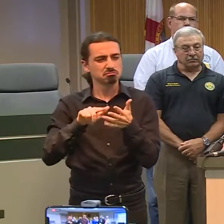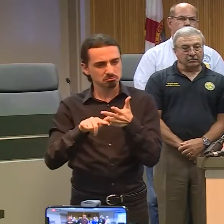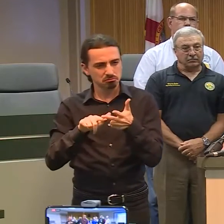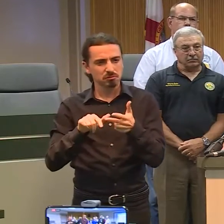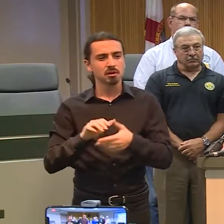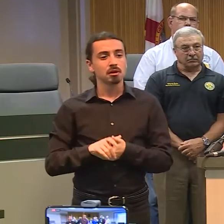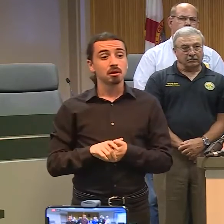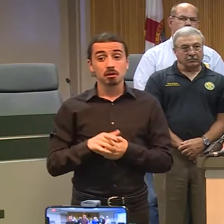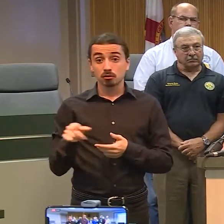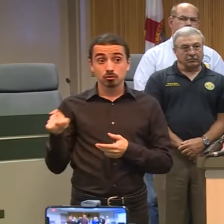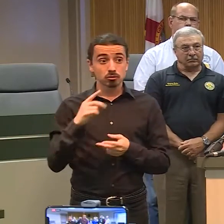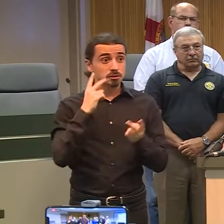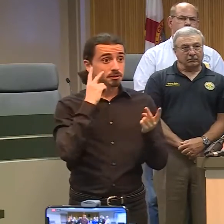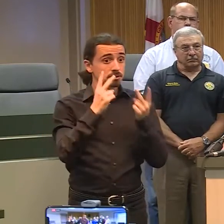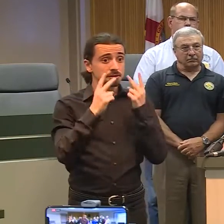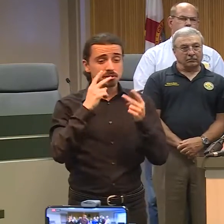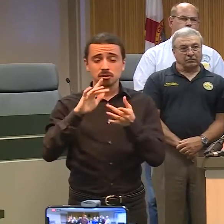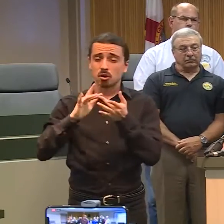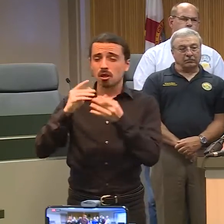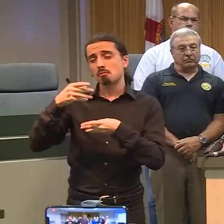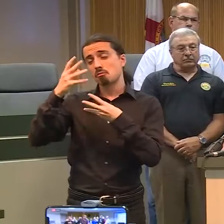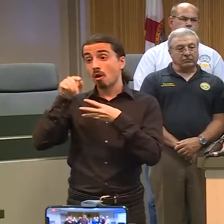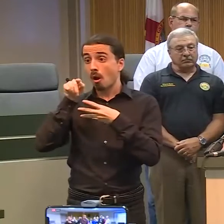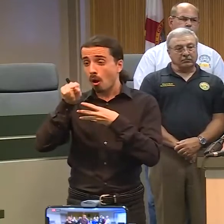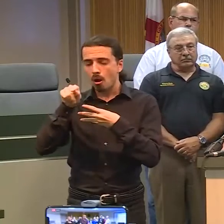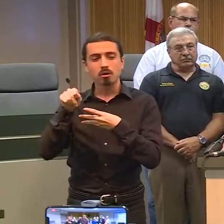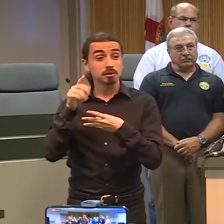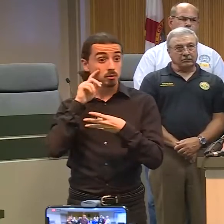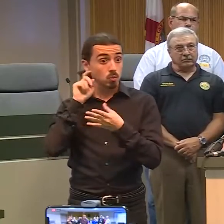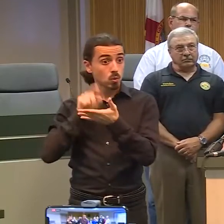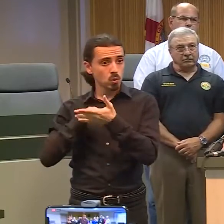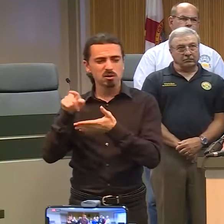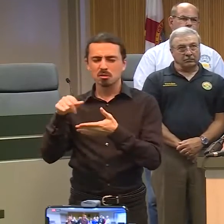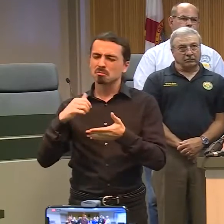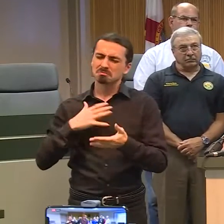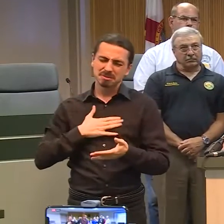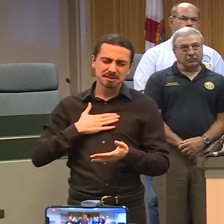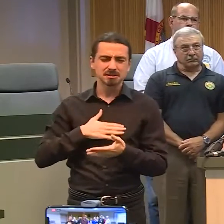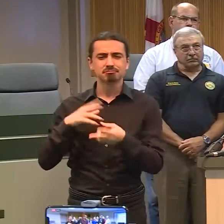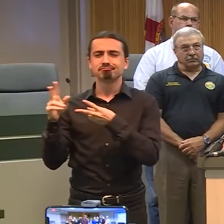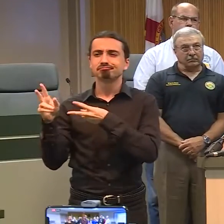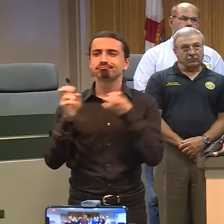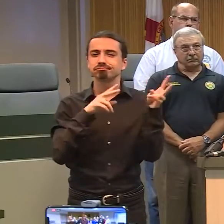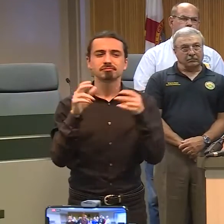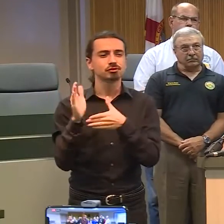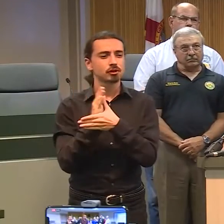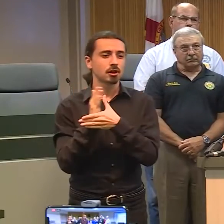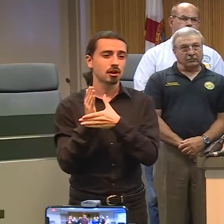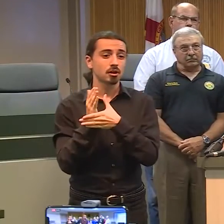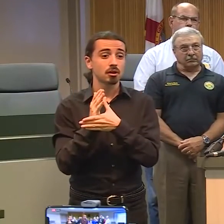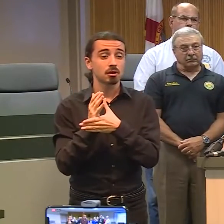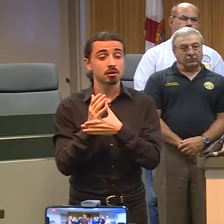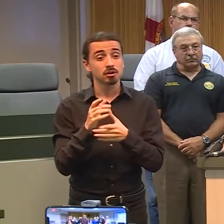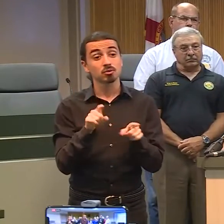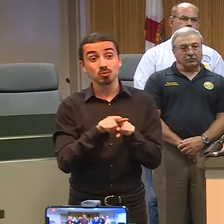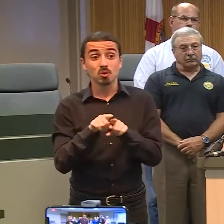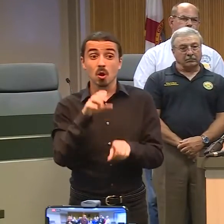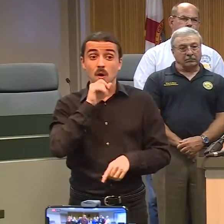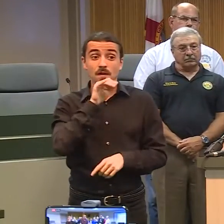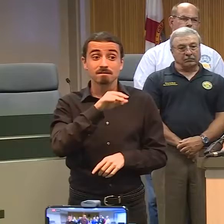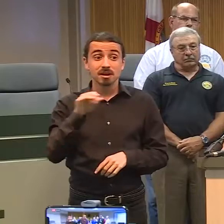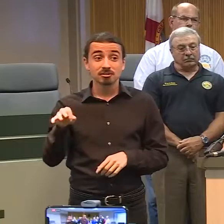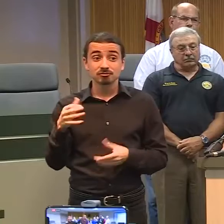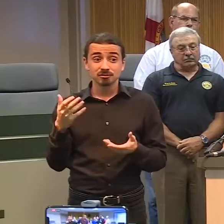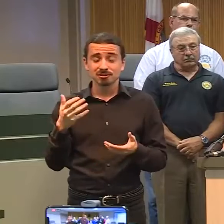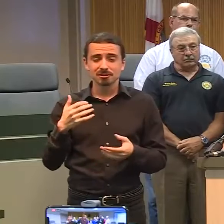social media pages so that we get that word out to as many people as possible. And maybe even the old-fashioned way, maybe you'll pick up the phone and call a family